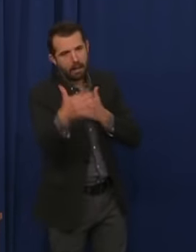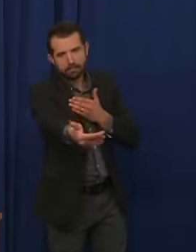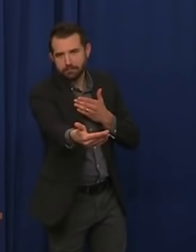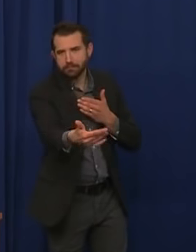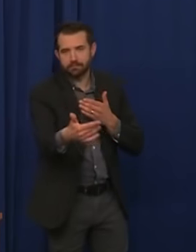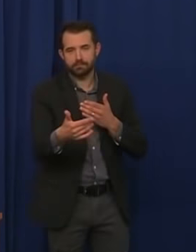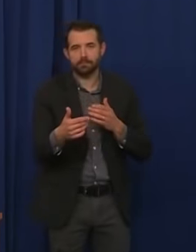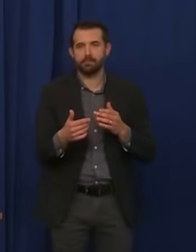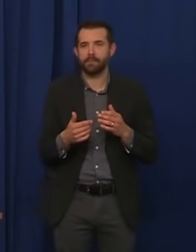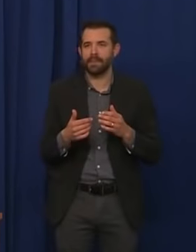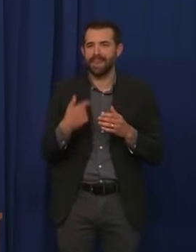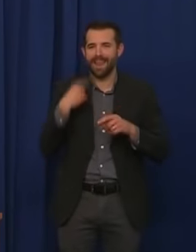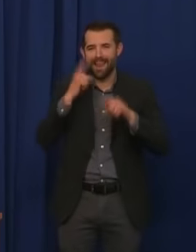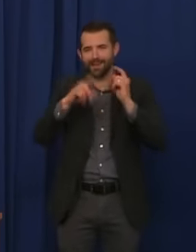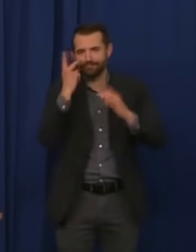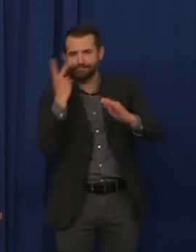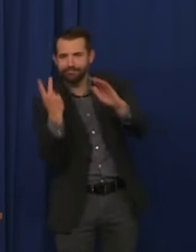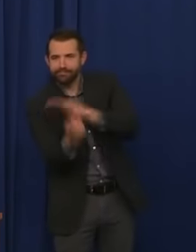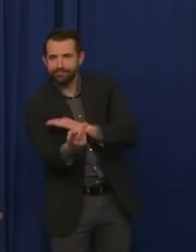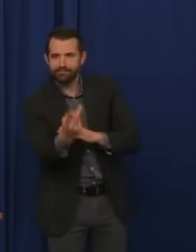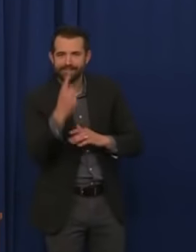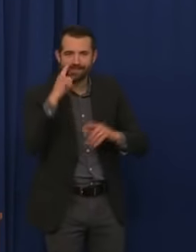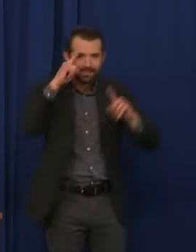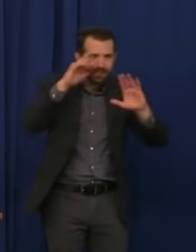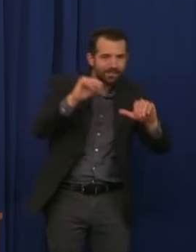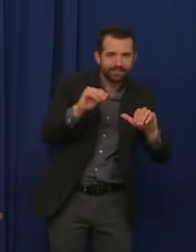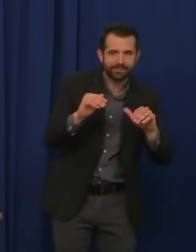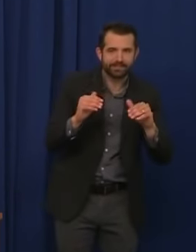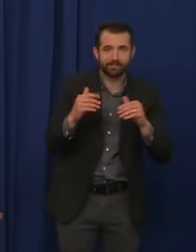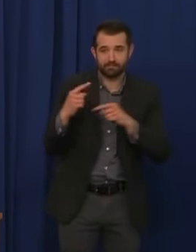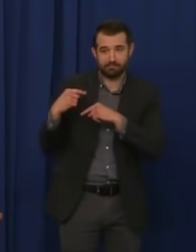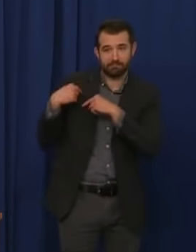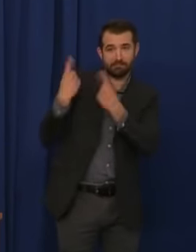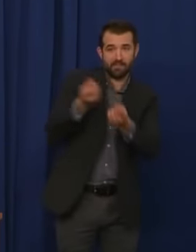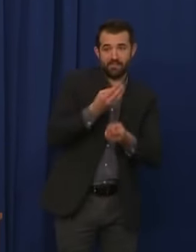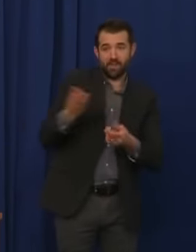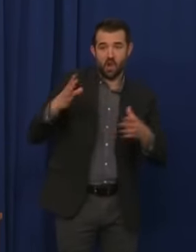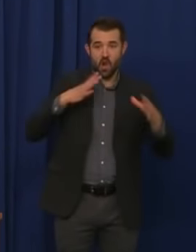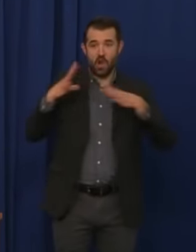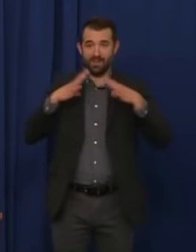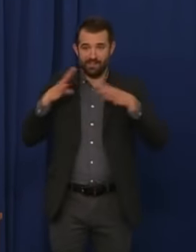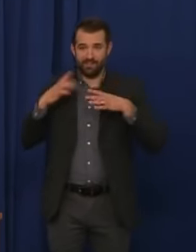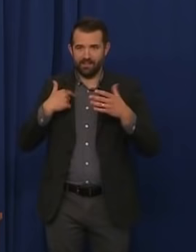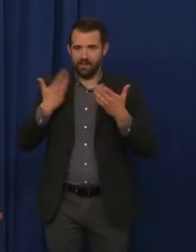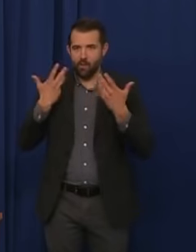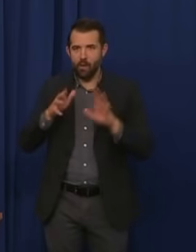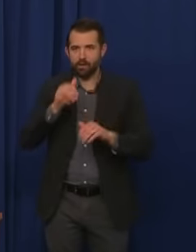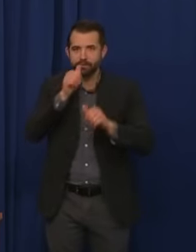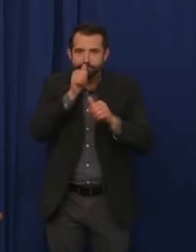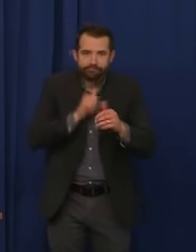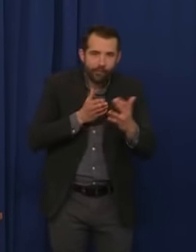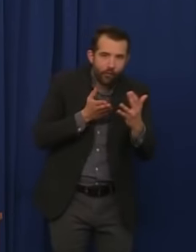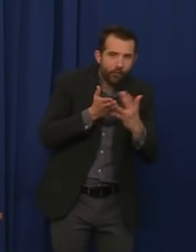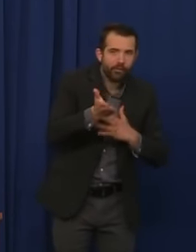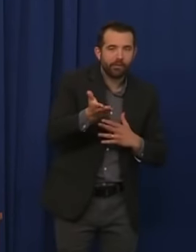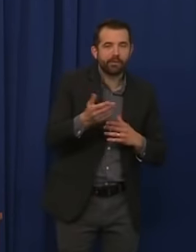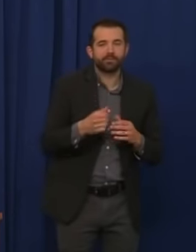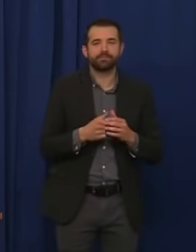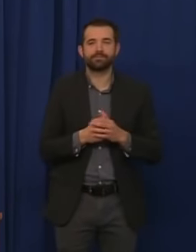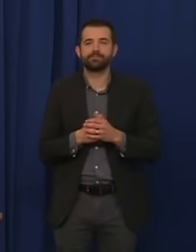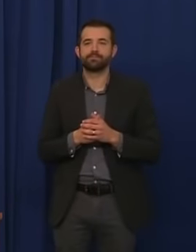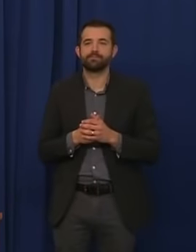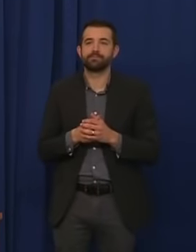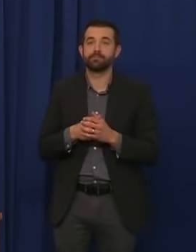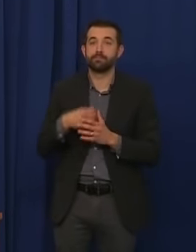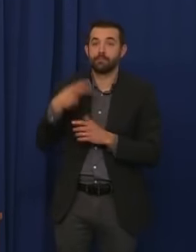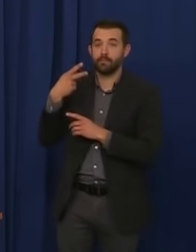what to expect for Memorial Day. We've been through several holidays together now, dealing with this virus, Patriots Day and Easter and